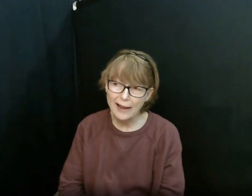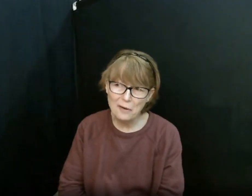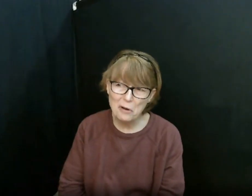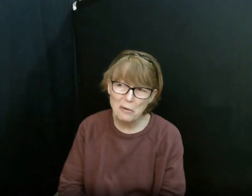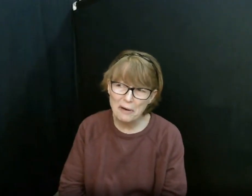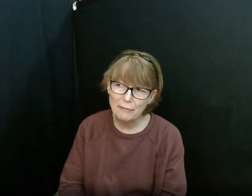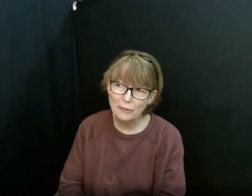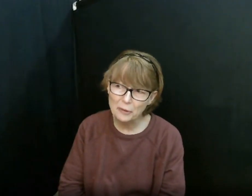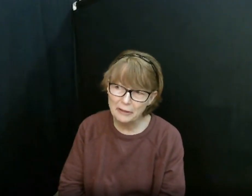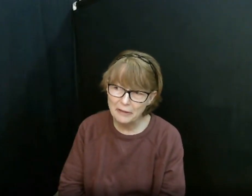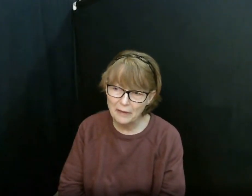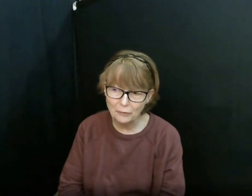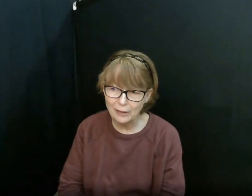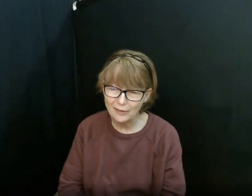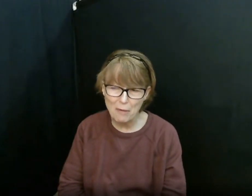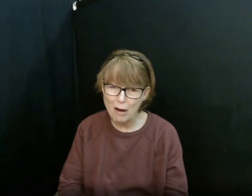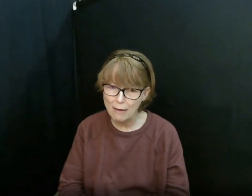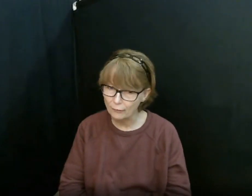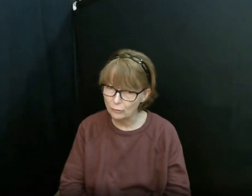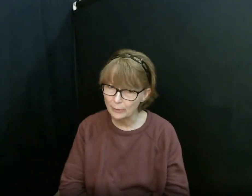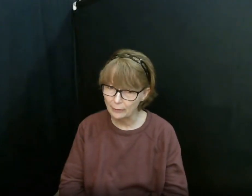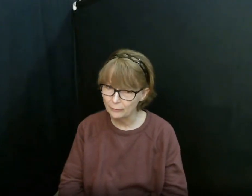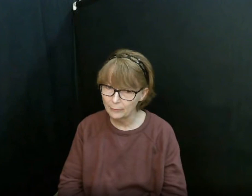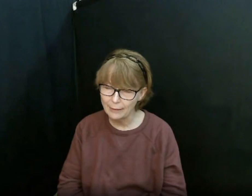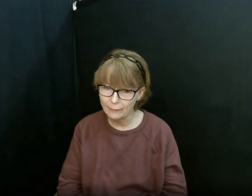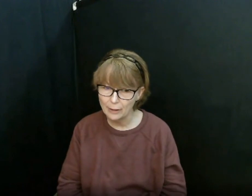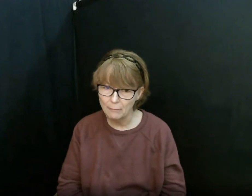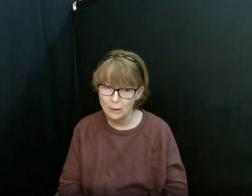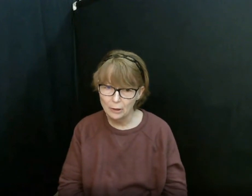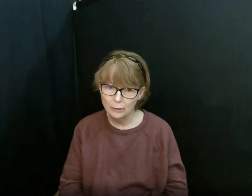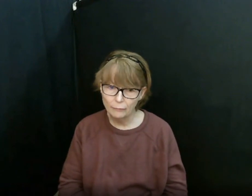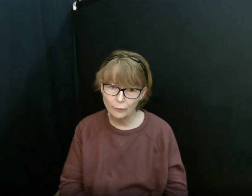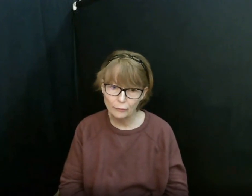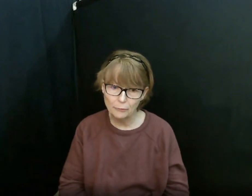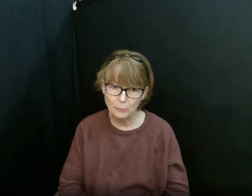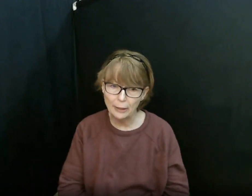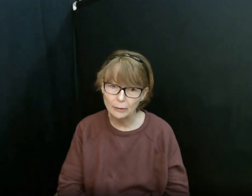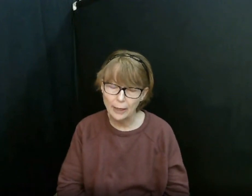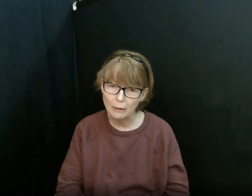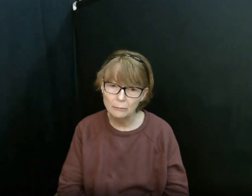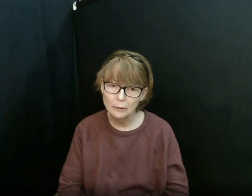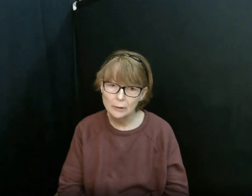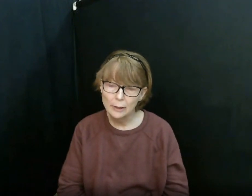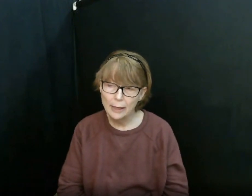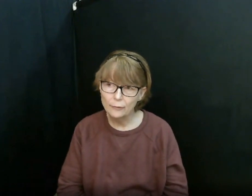don't know if we'll do anything the next week because I'm off for 2 weeks. We have that's fine. Christmas break. Yeah. Yeah. And